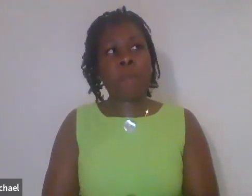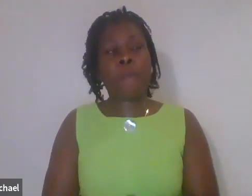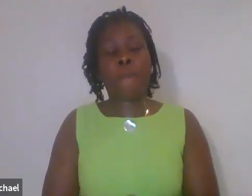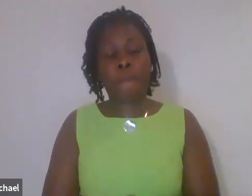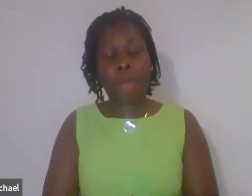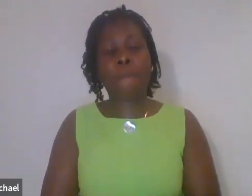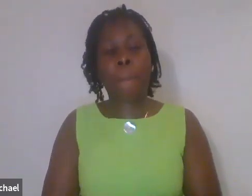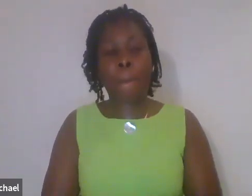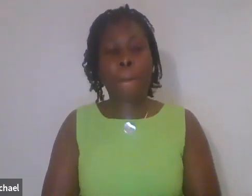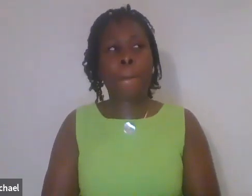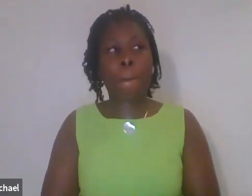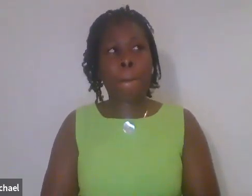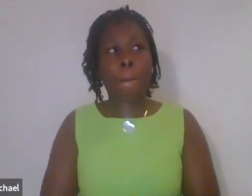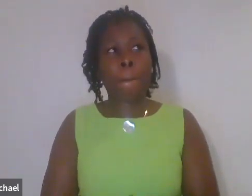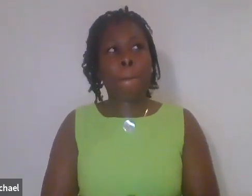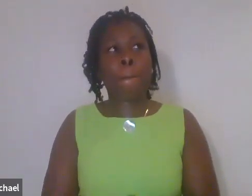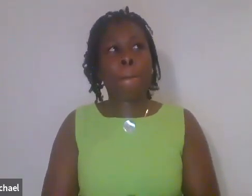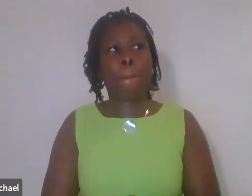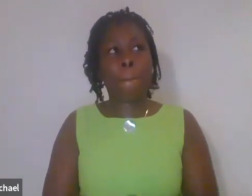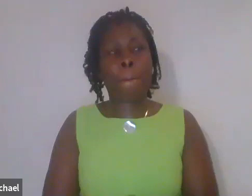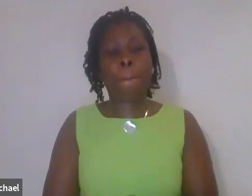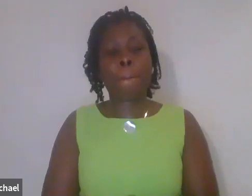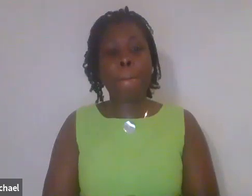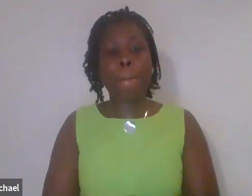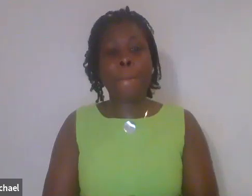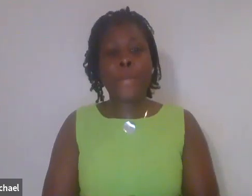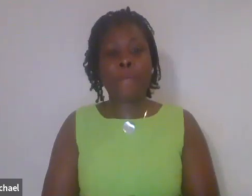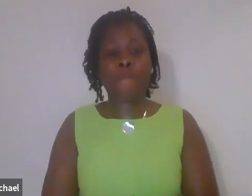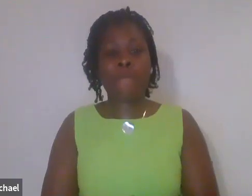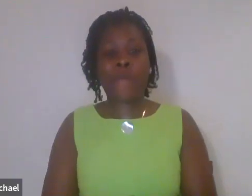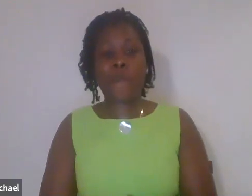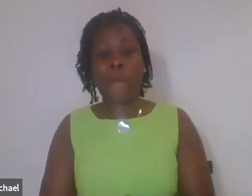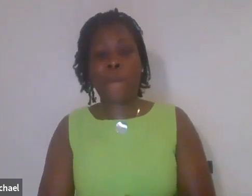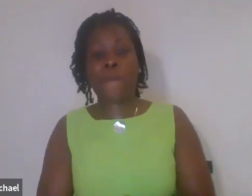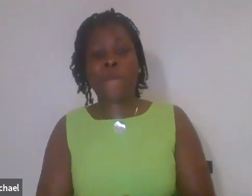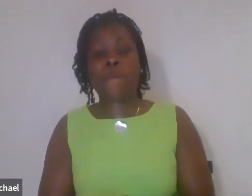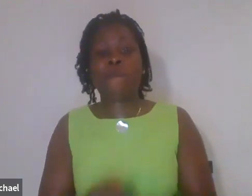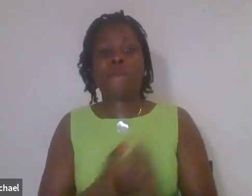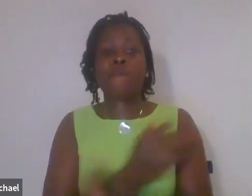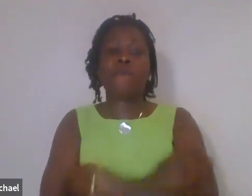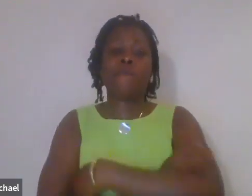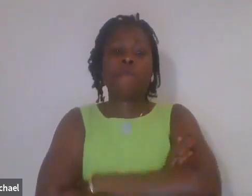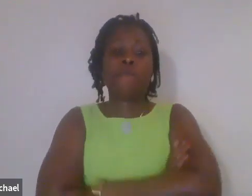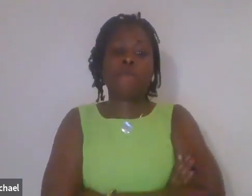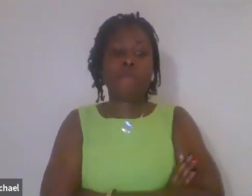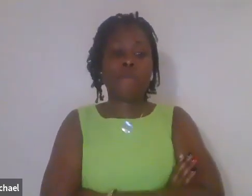You can go to YouTube and learn some basic sign language. But basically, if you don't know sign language, you can communicate on